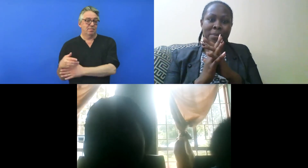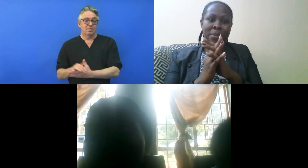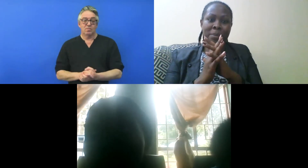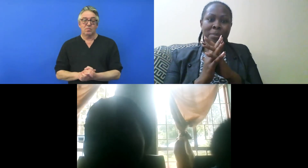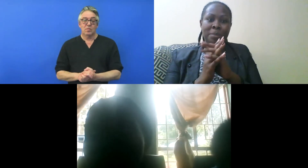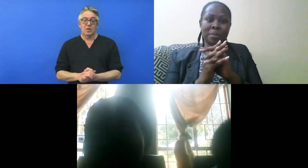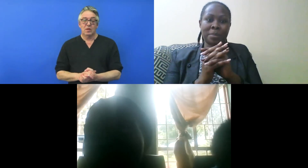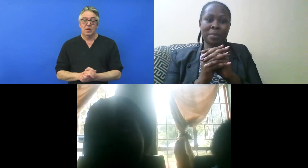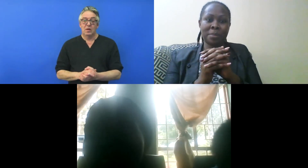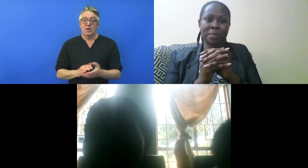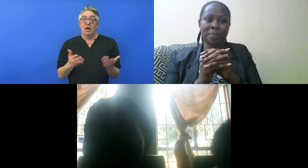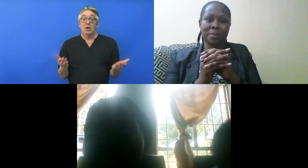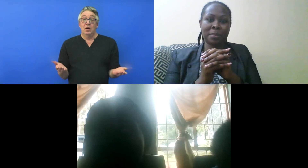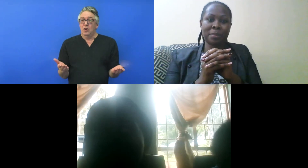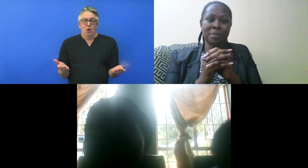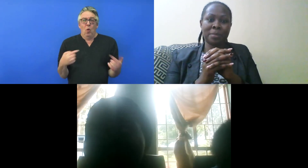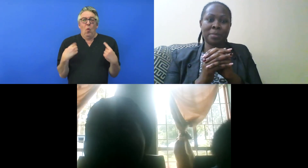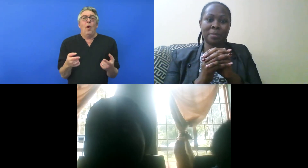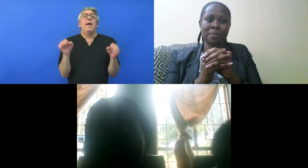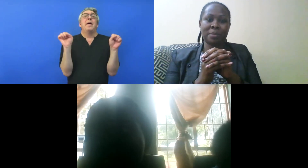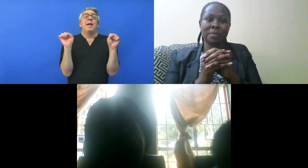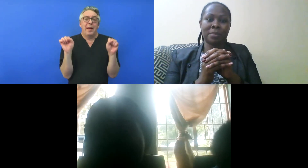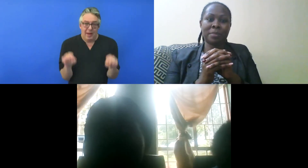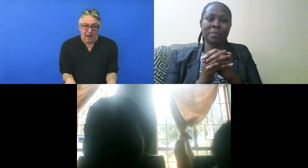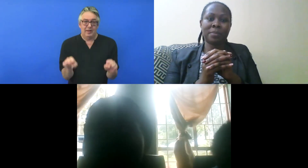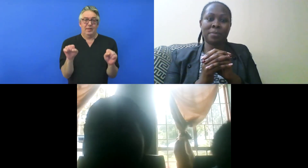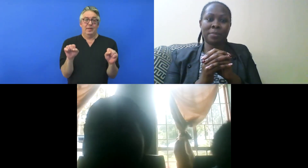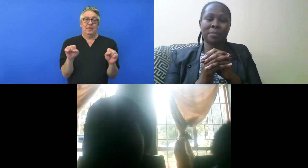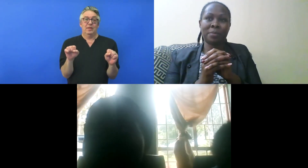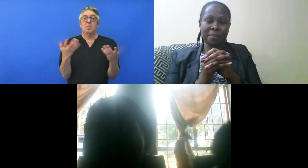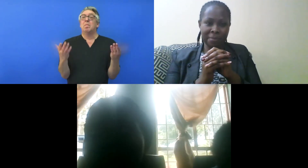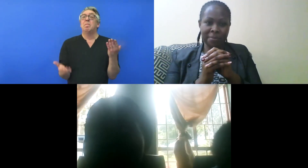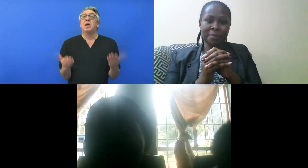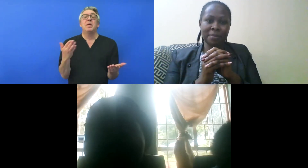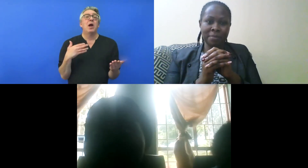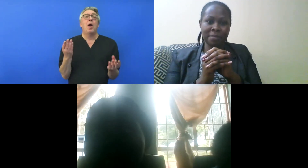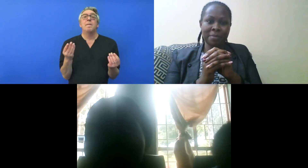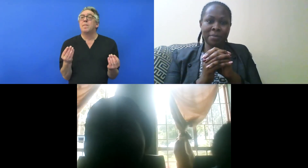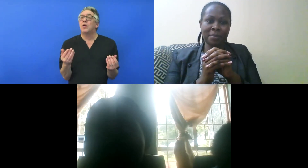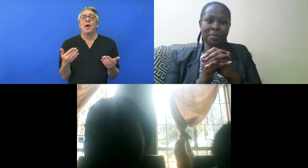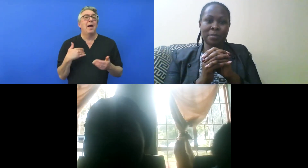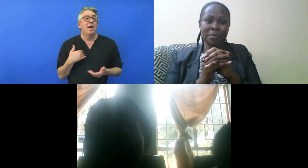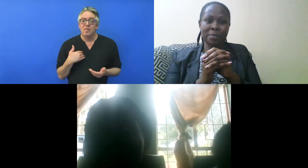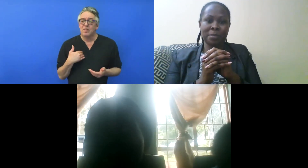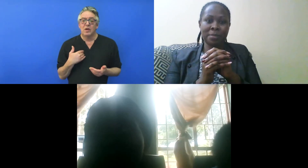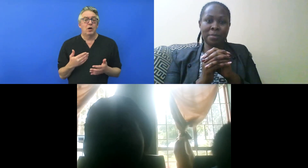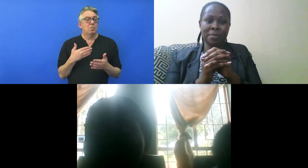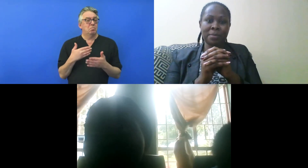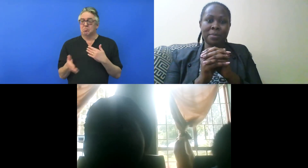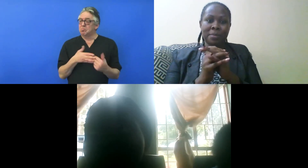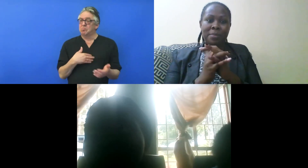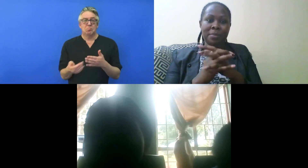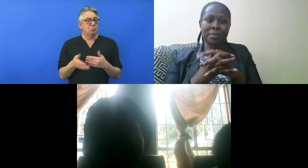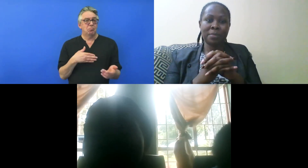So it's really possible for us. If you don't have money, if we are unable to access some other things, let's